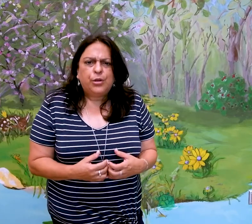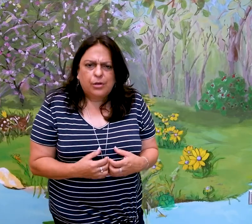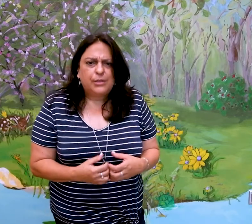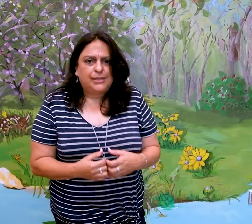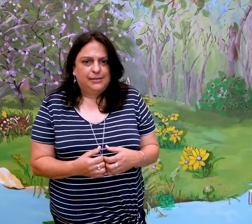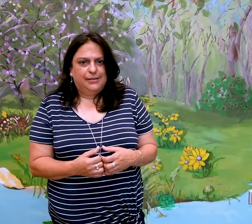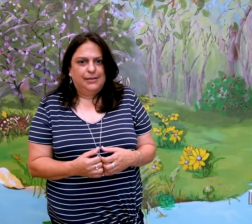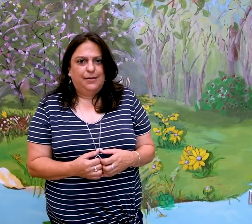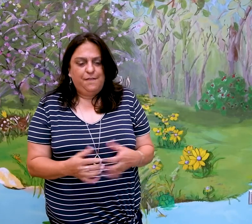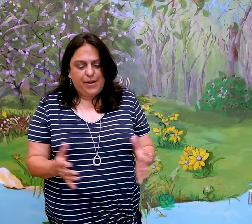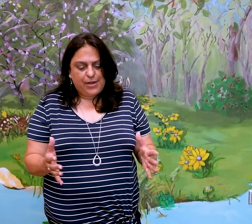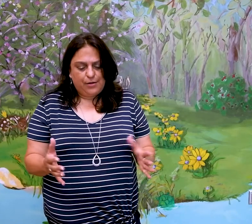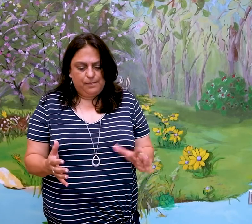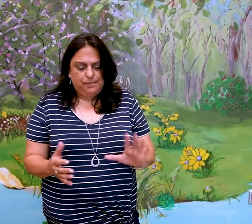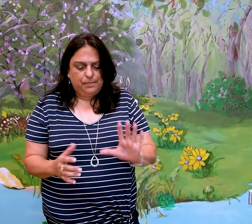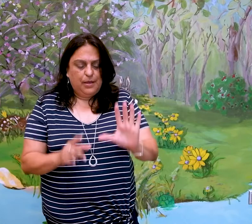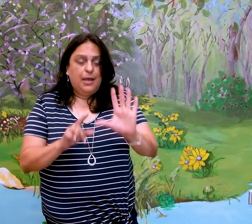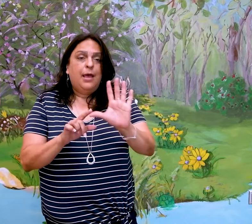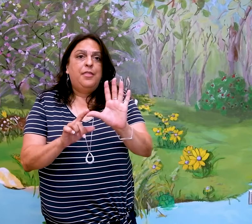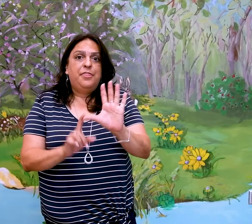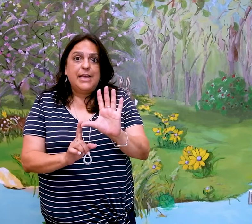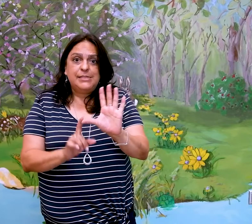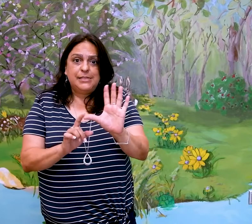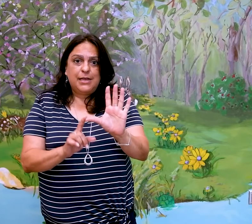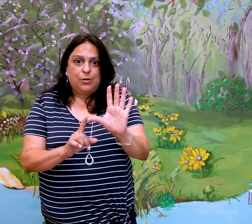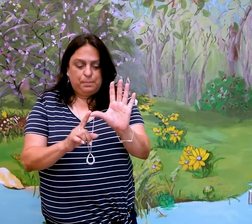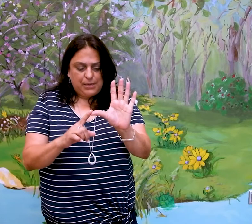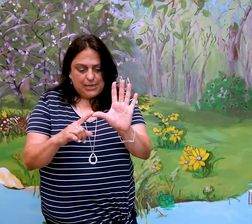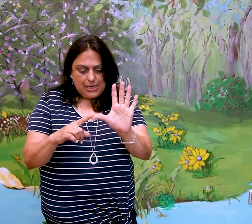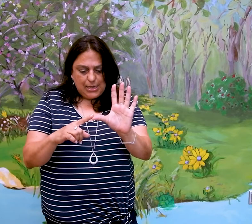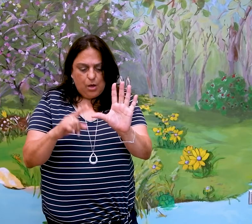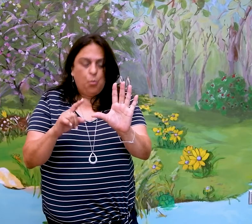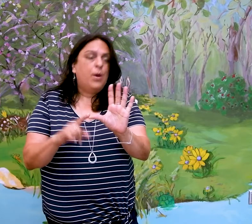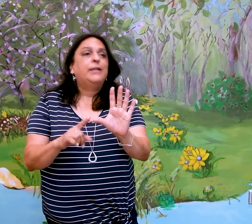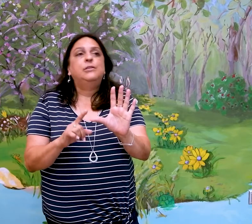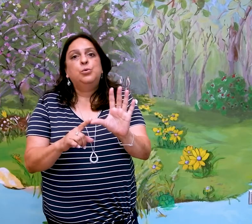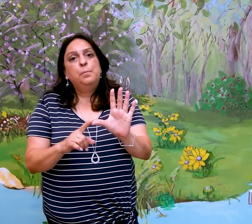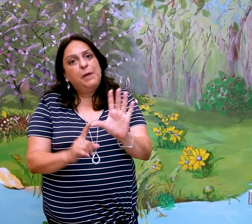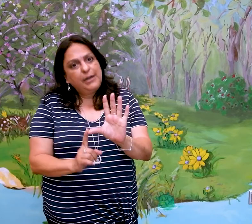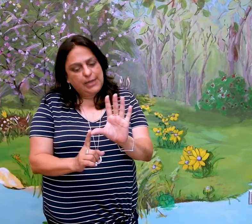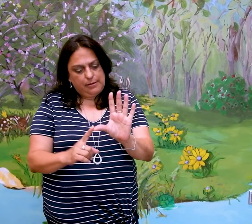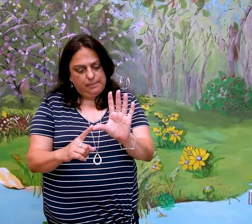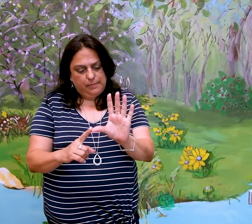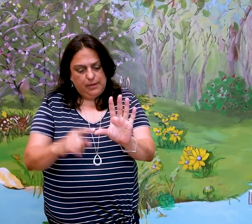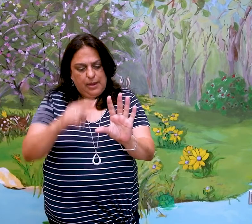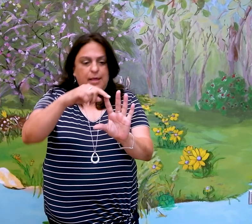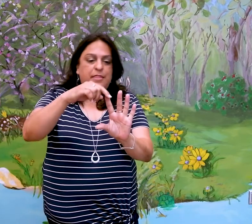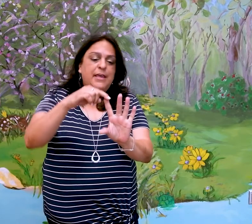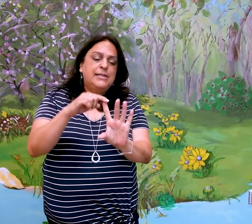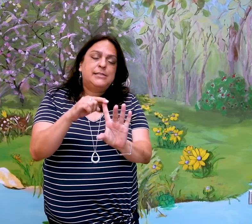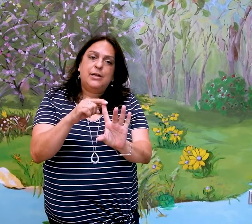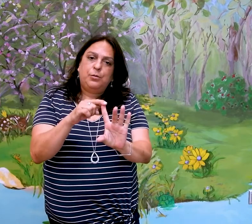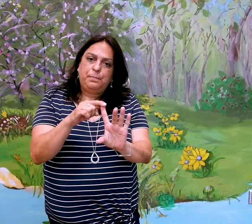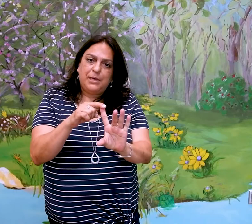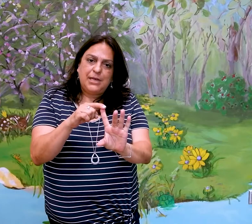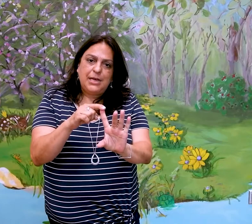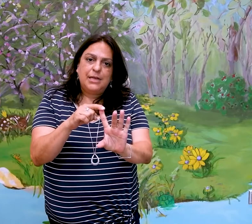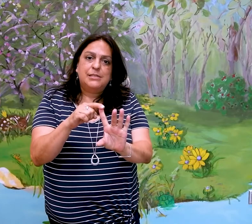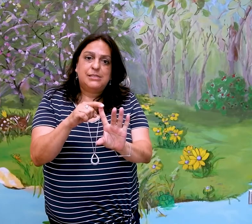oink. Very good. This little piggy went to market. This little piggy